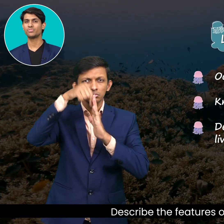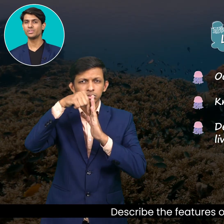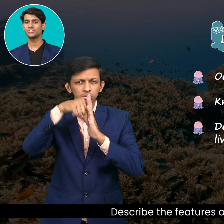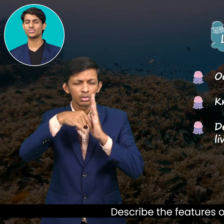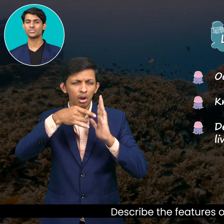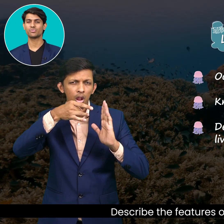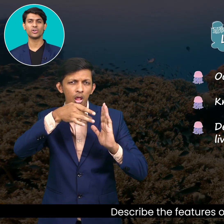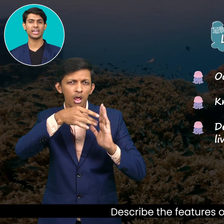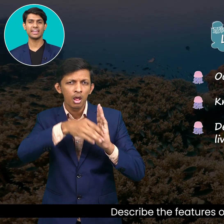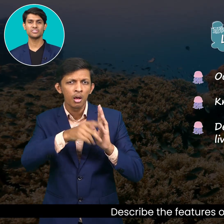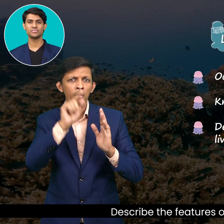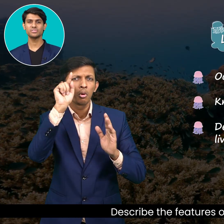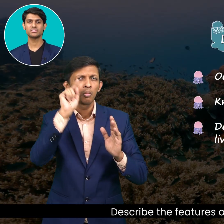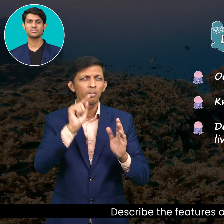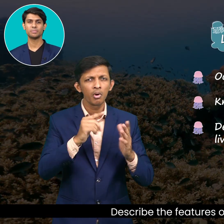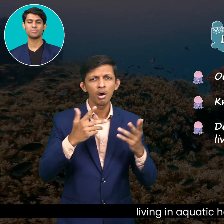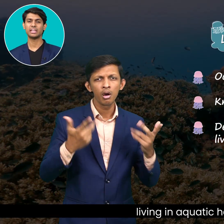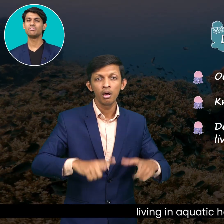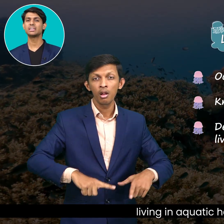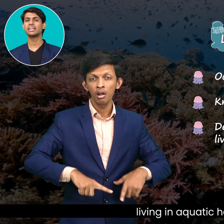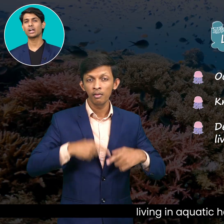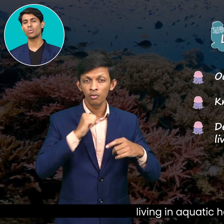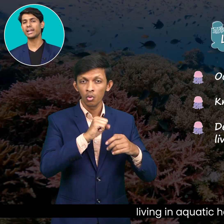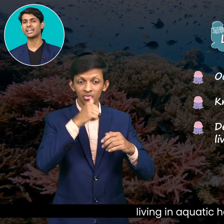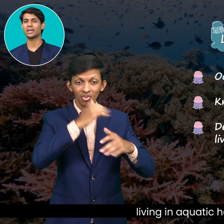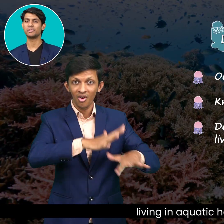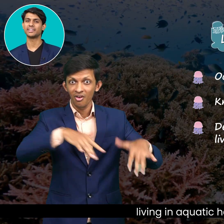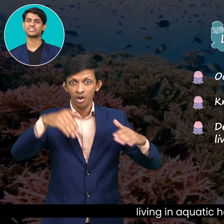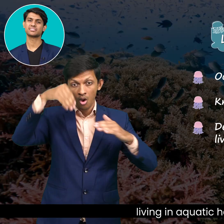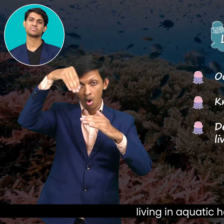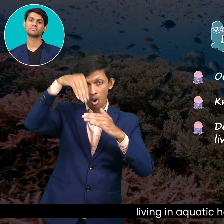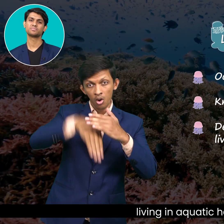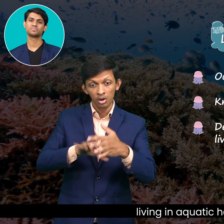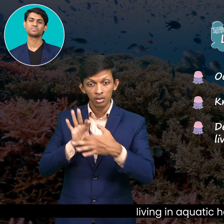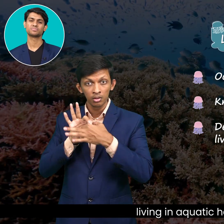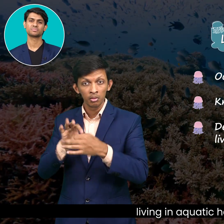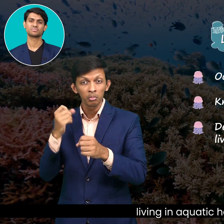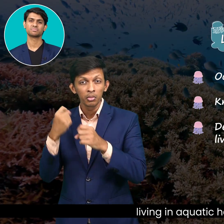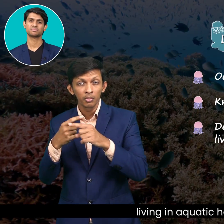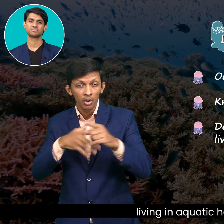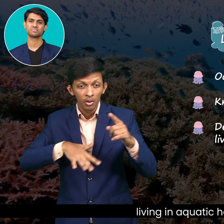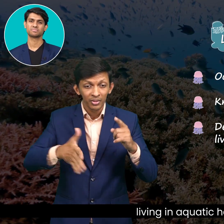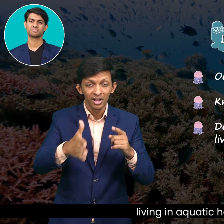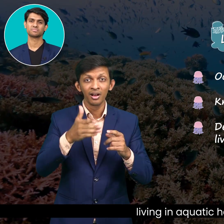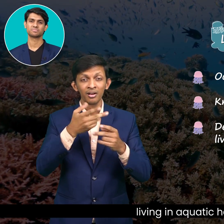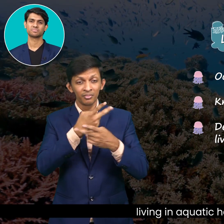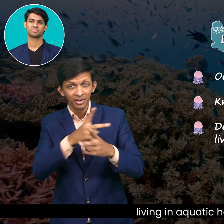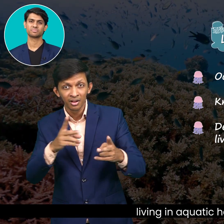Describe the features of organisms living in aquatic habitats.